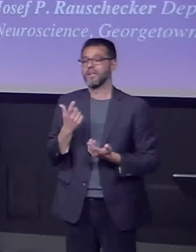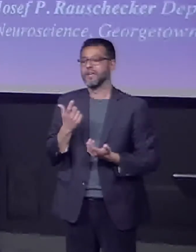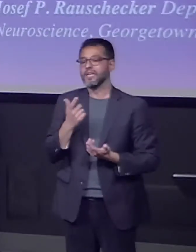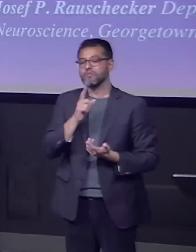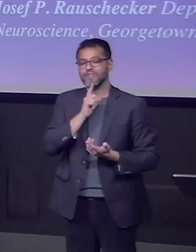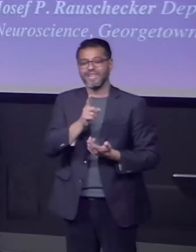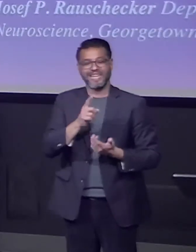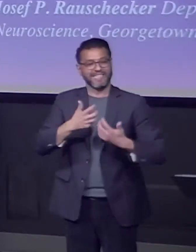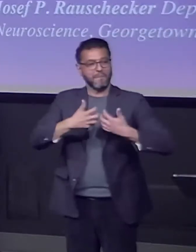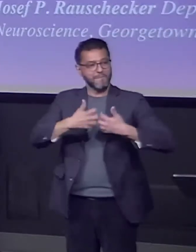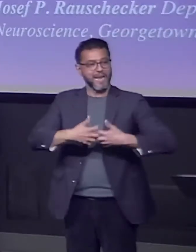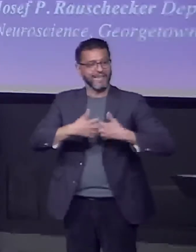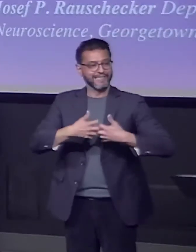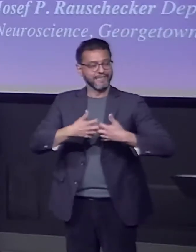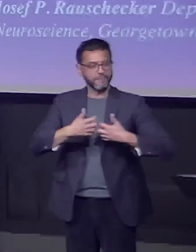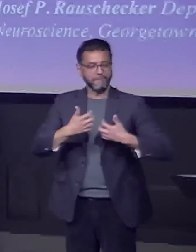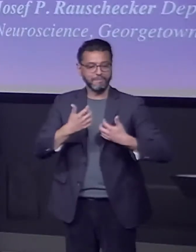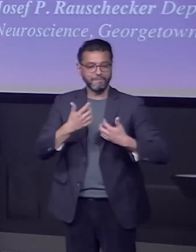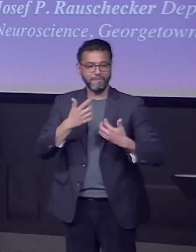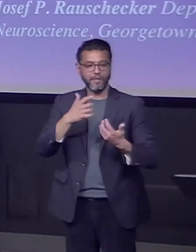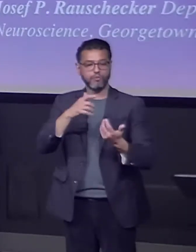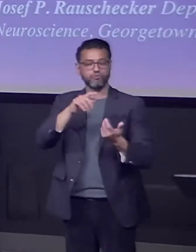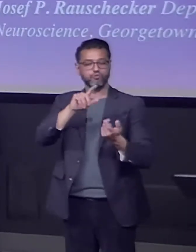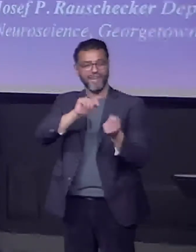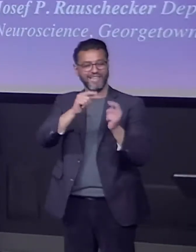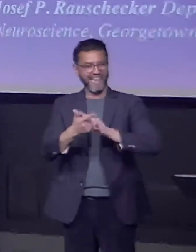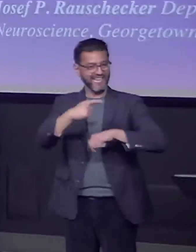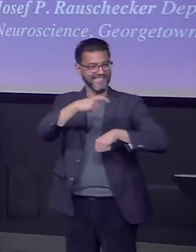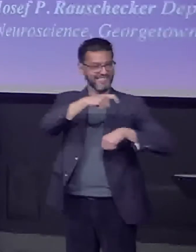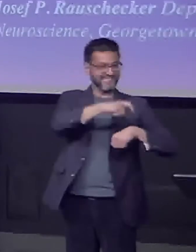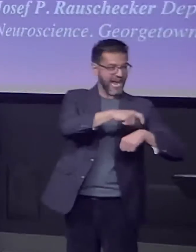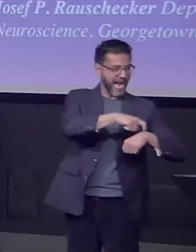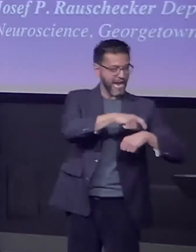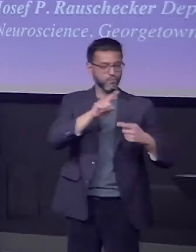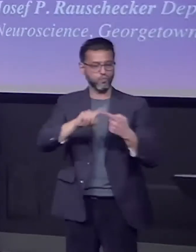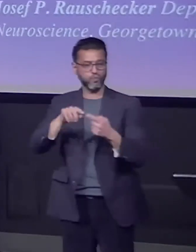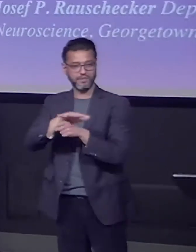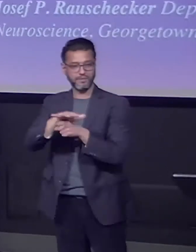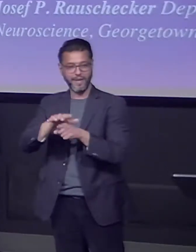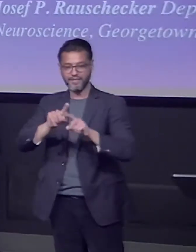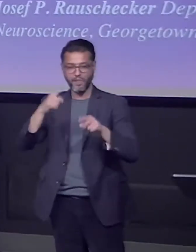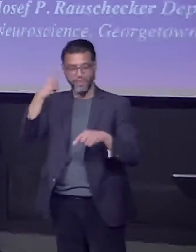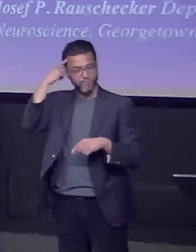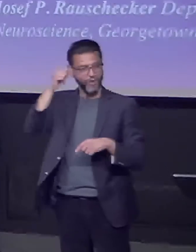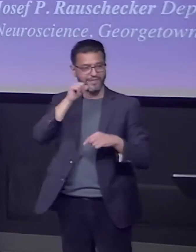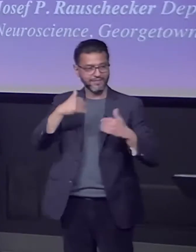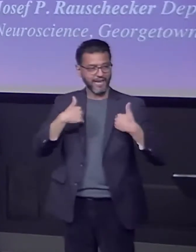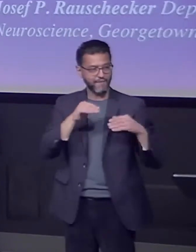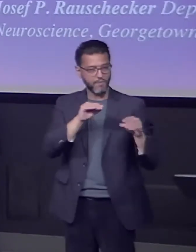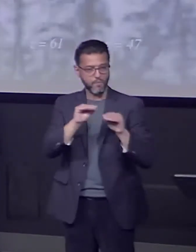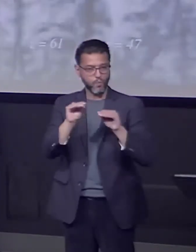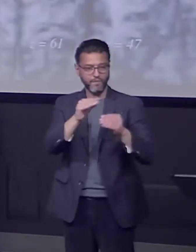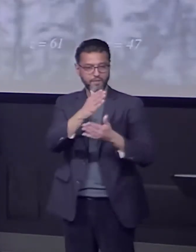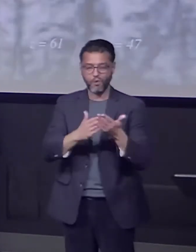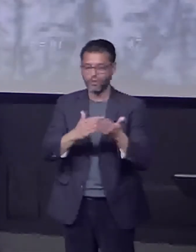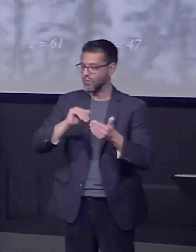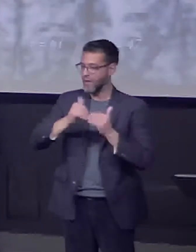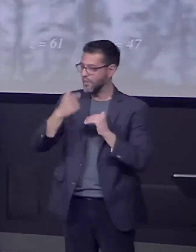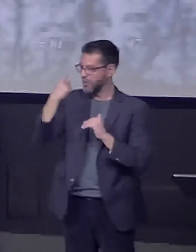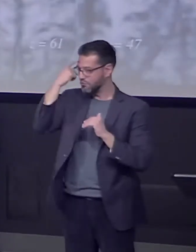it's a mechanism where you translate time into space. But the brain doesn't have any moving parts, so how does it do that?